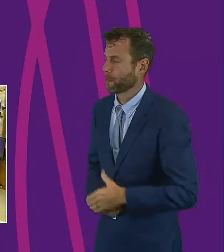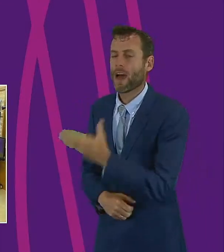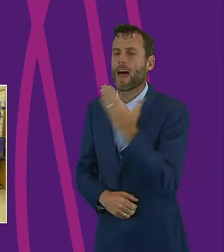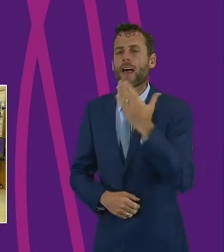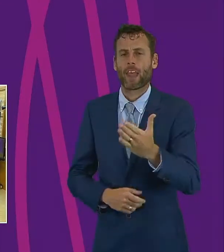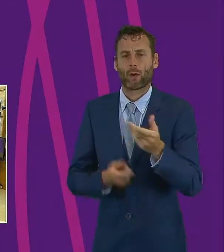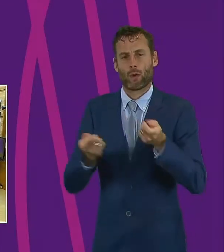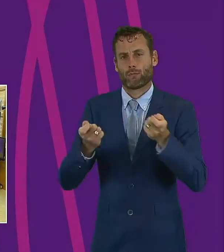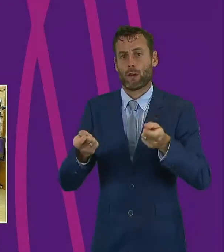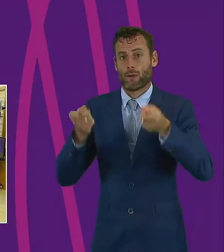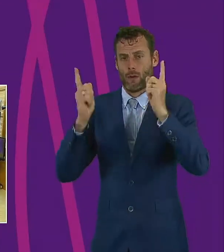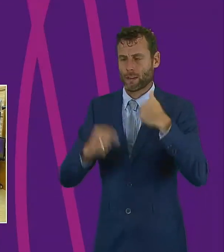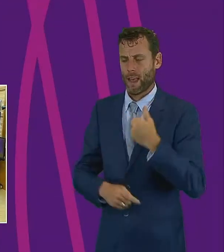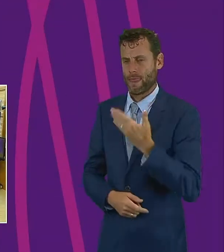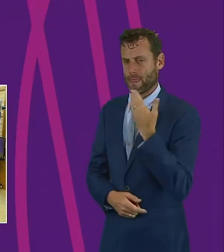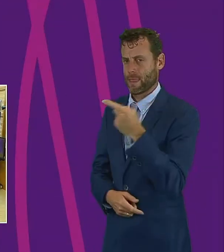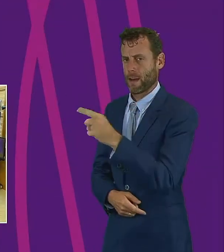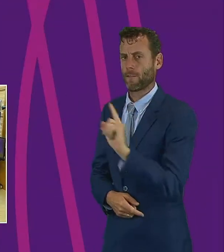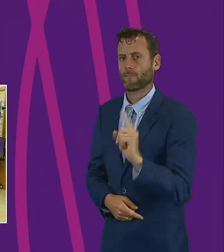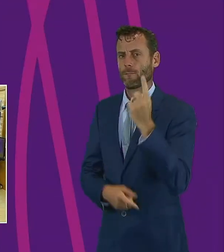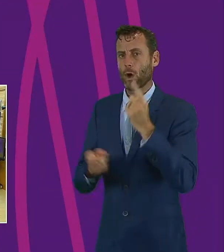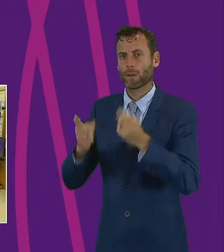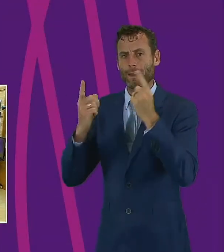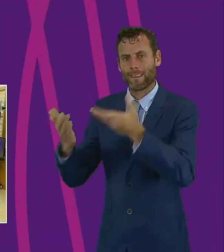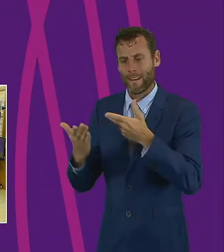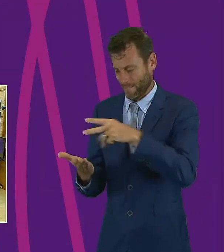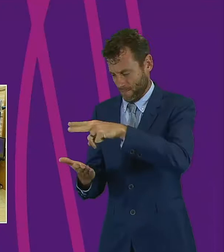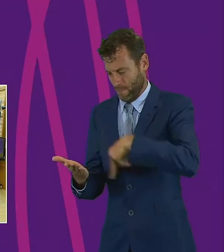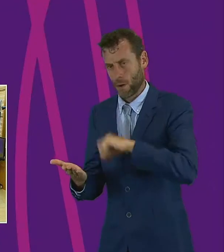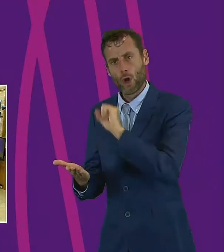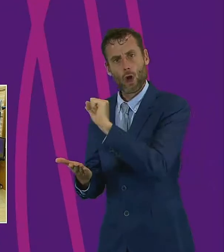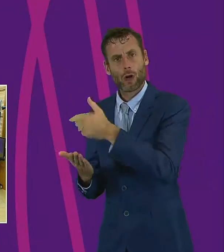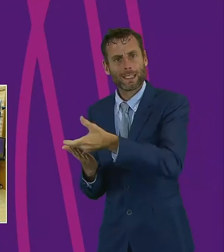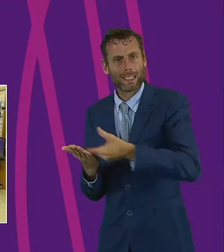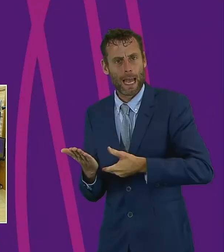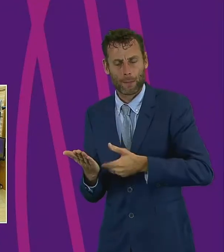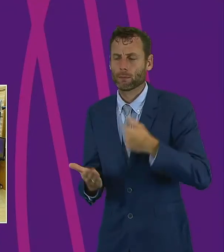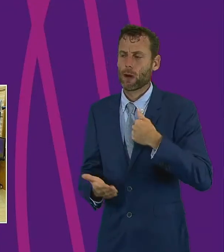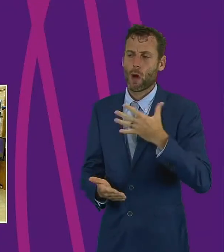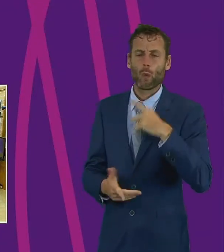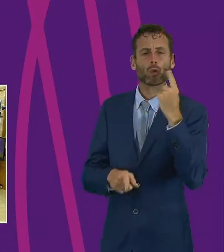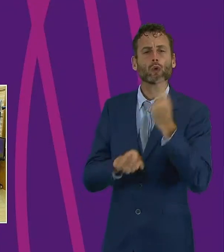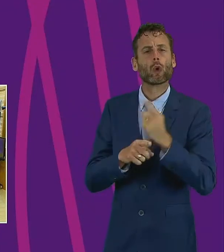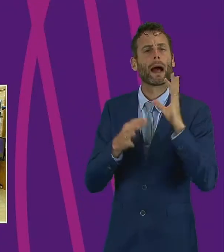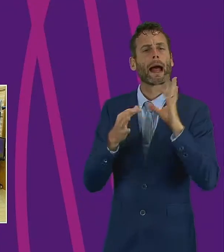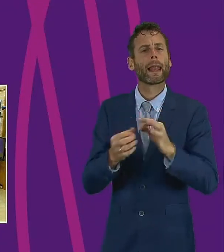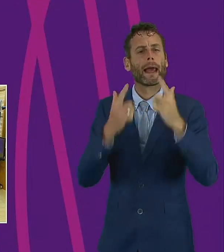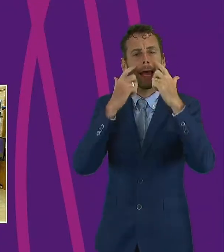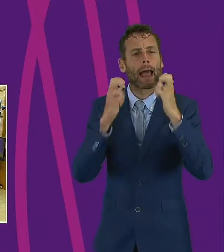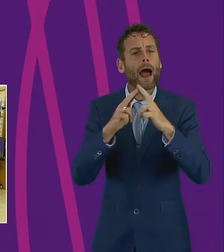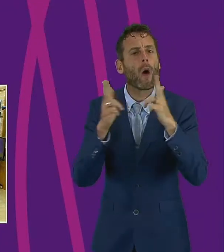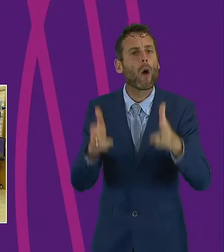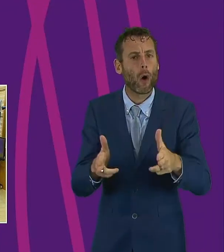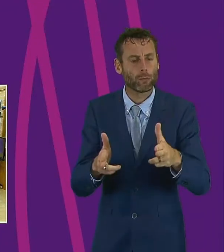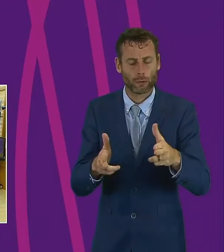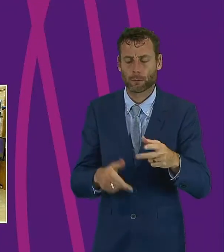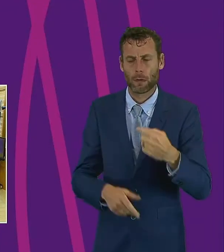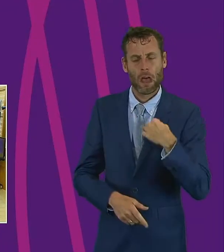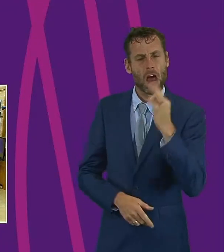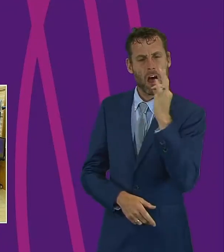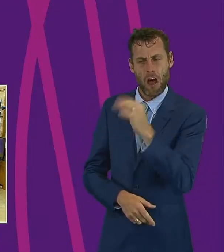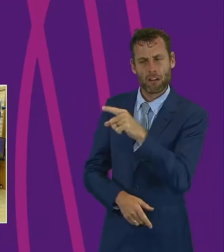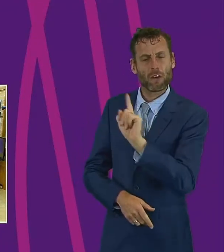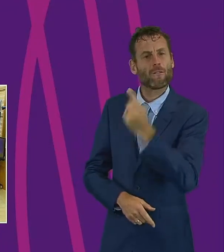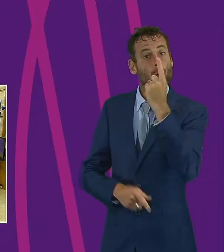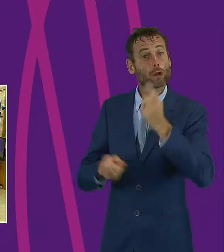to thank the First Minister for advance sight of her statement, but today I'd like to turn to care homes and to ask the First Minister, did anyone in the